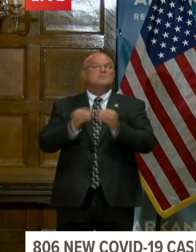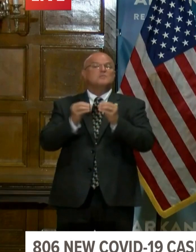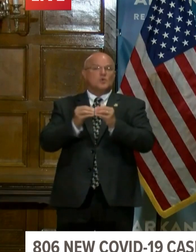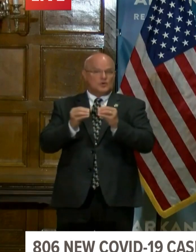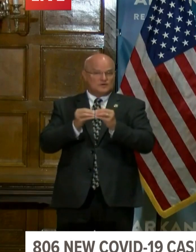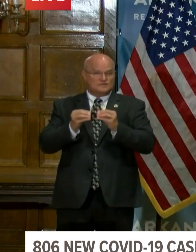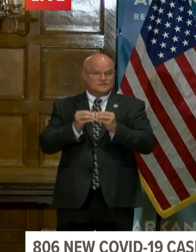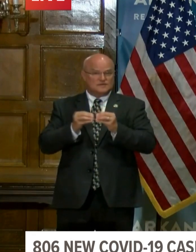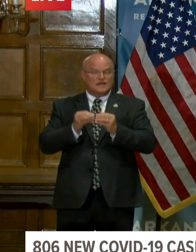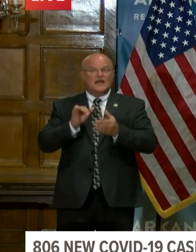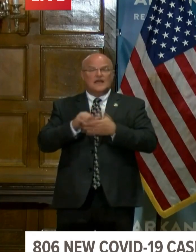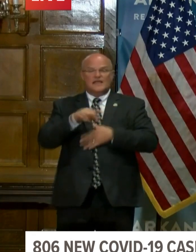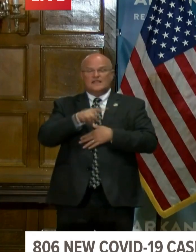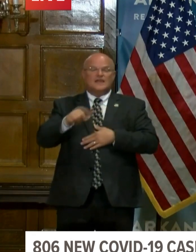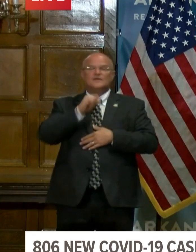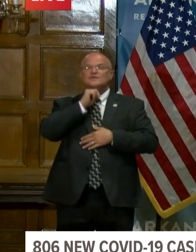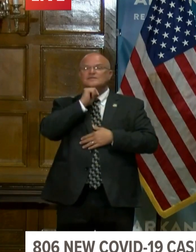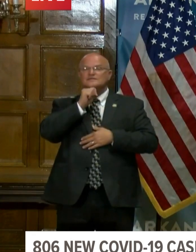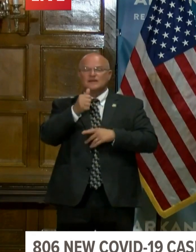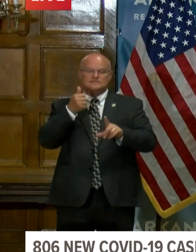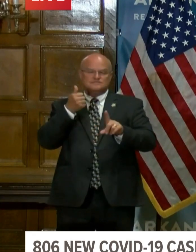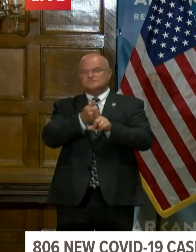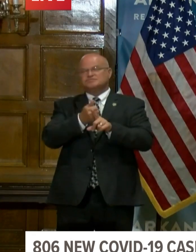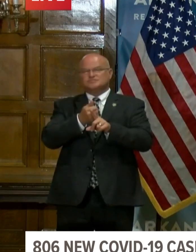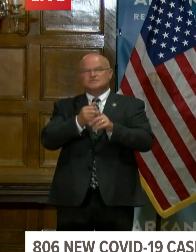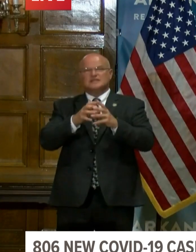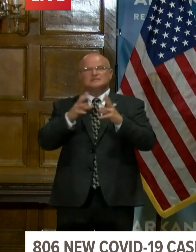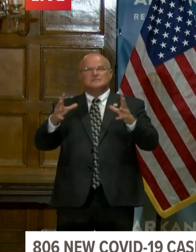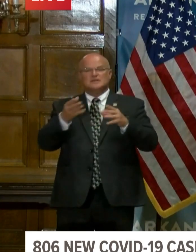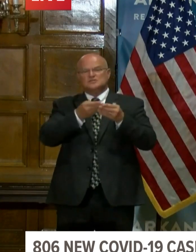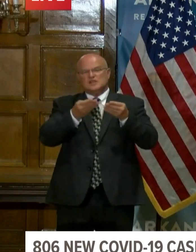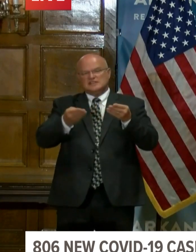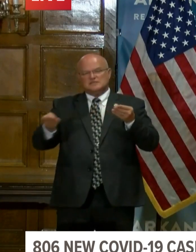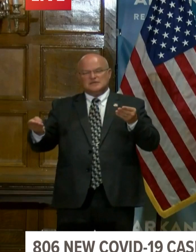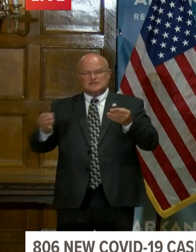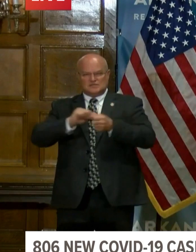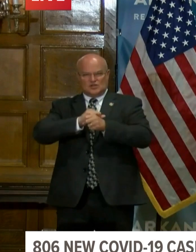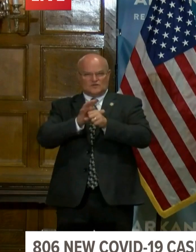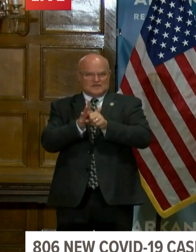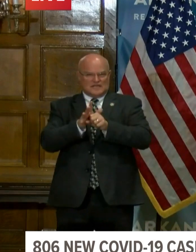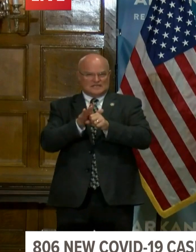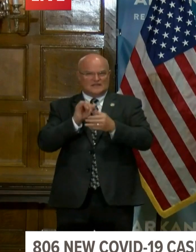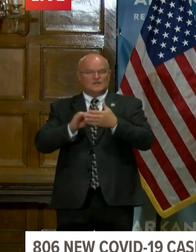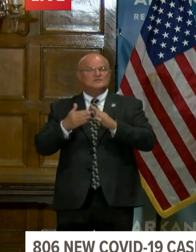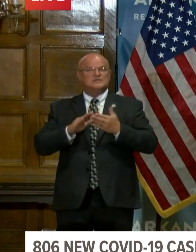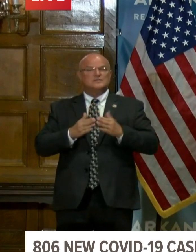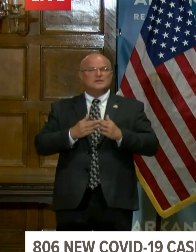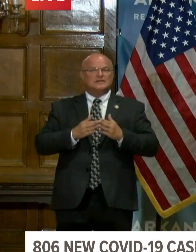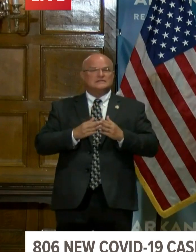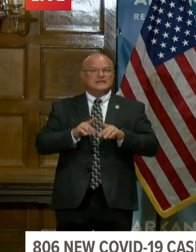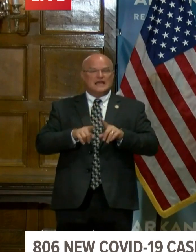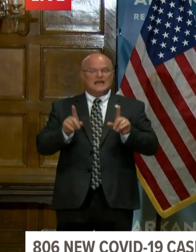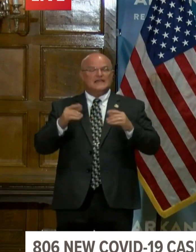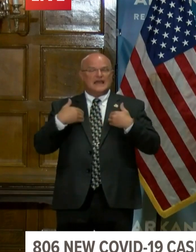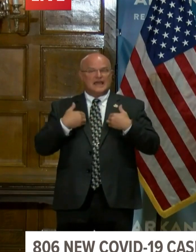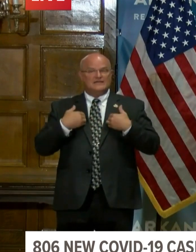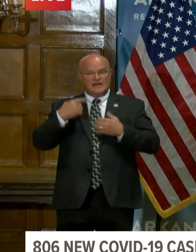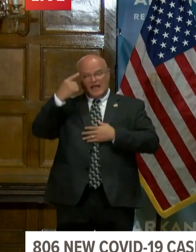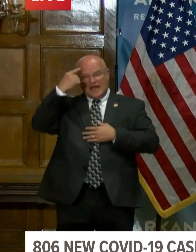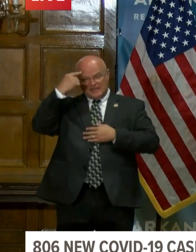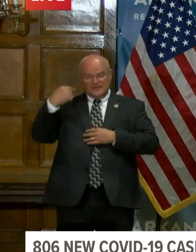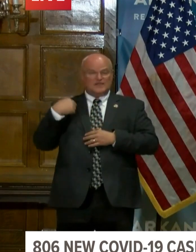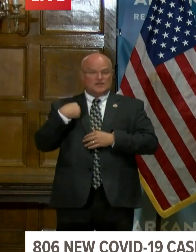more so that they would have not had as much transmission of COVID-19 in those communities as they have. I